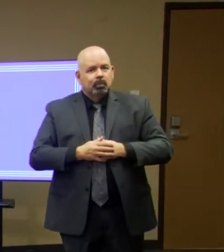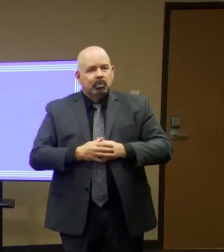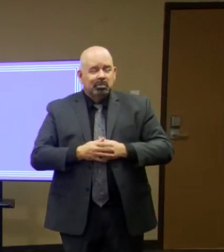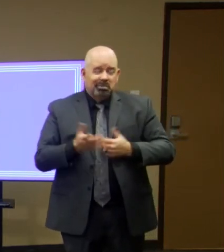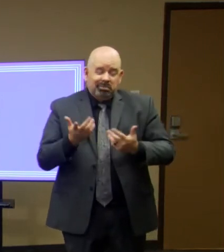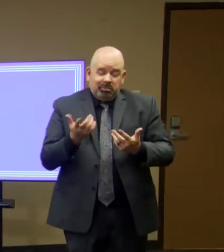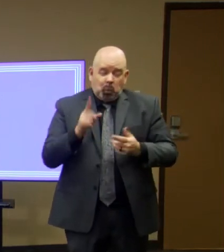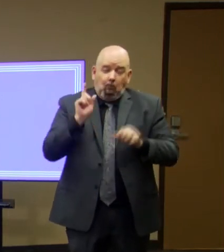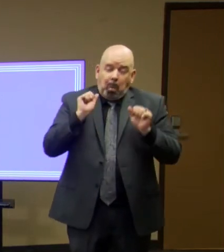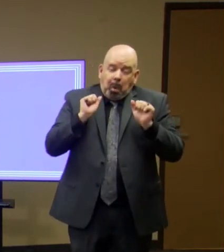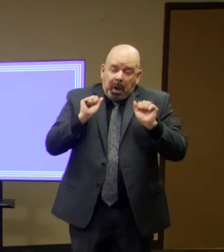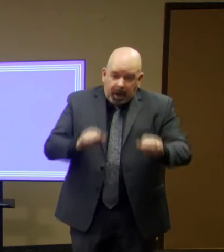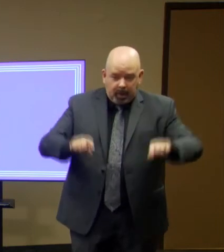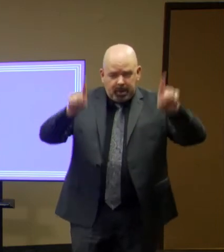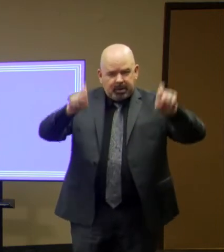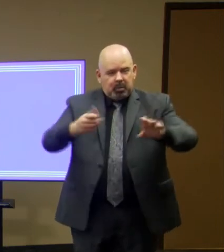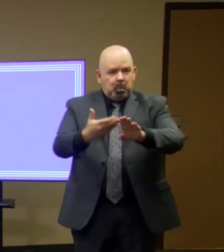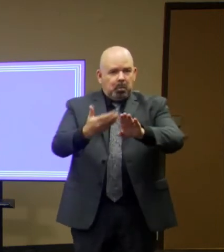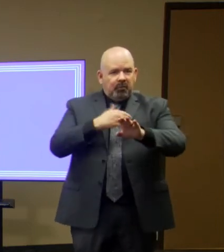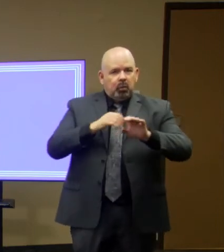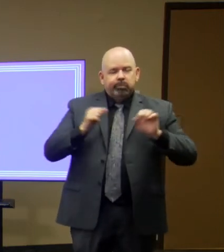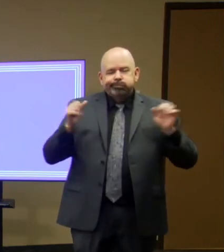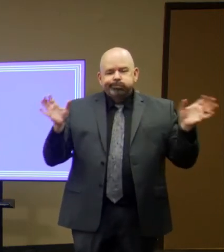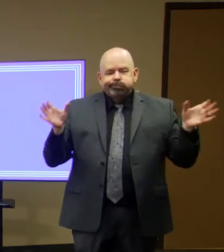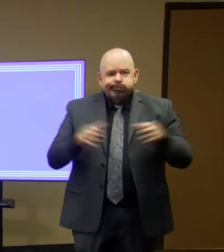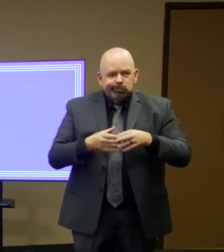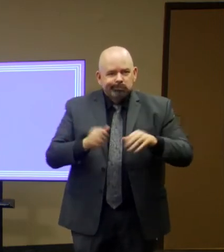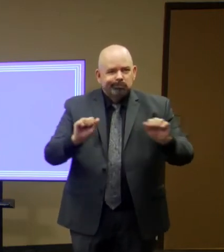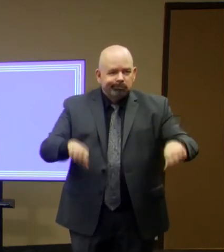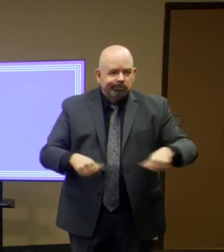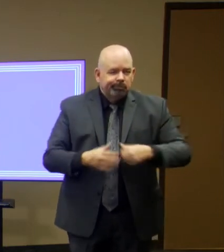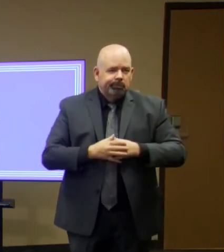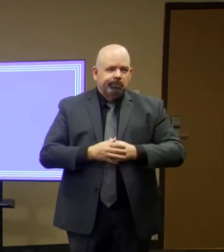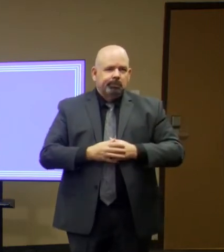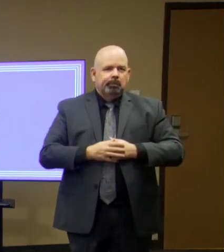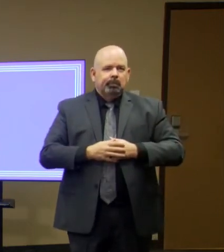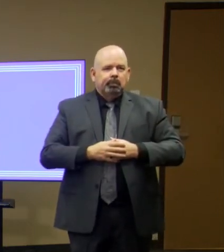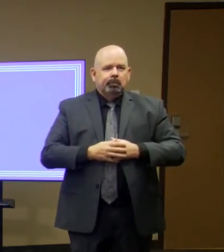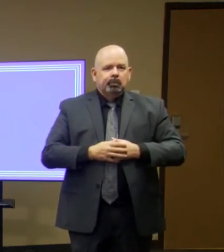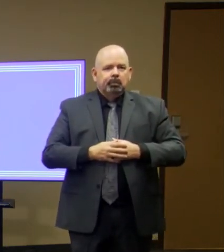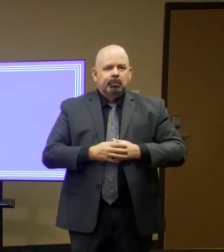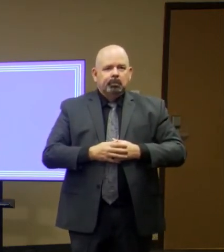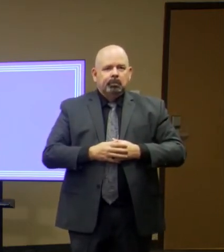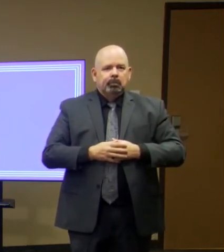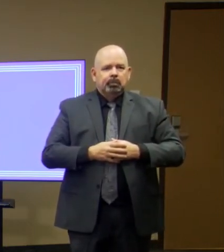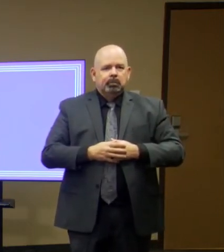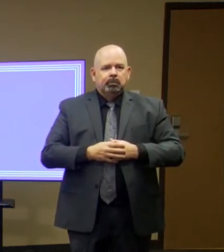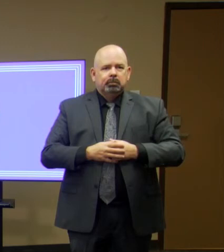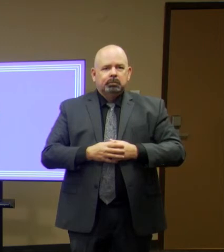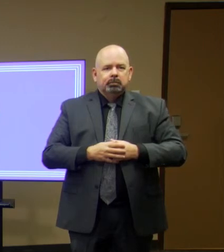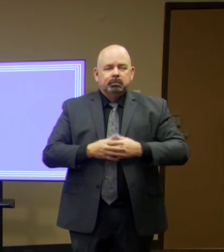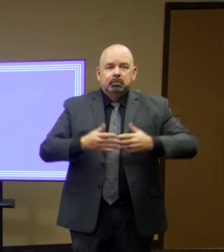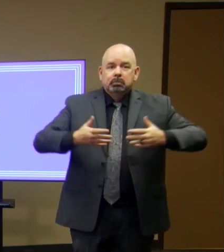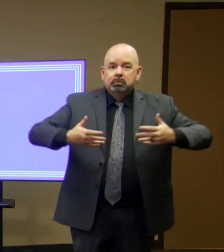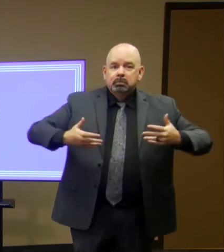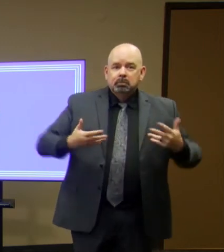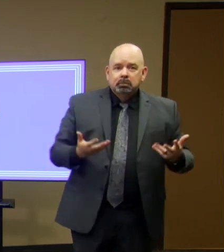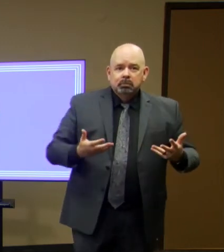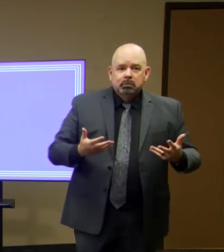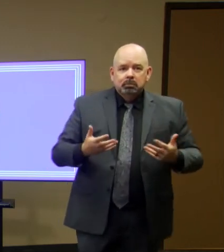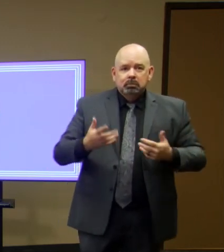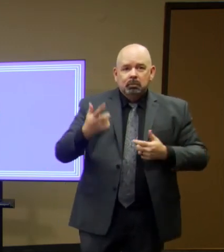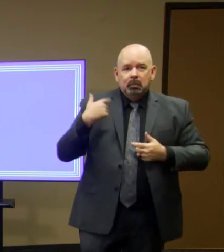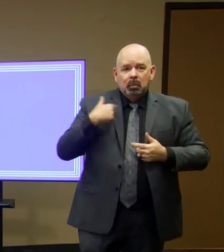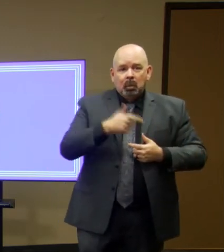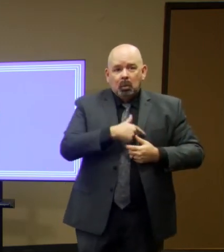no circumstances should we have a situation where we bring 3 or 4 families that could